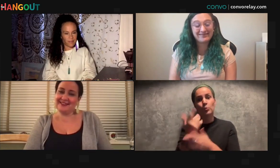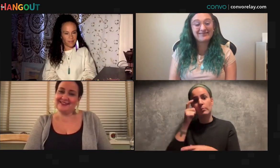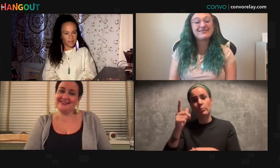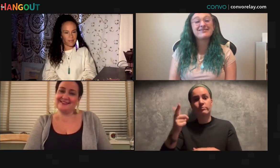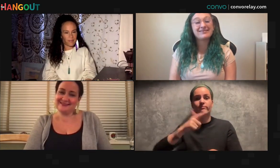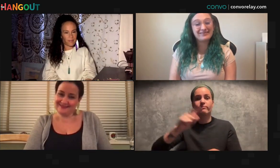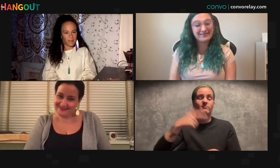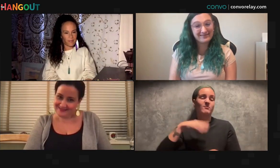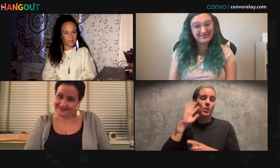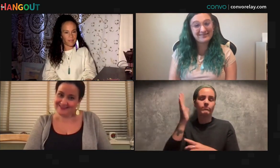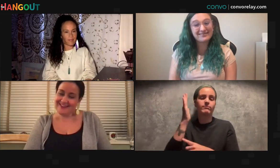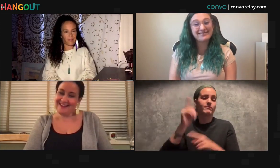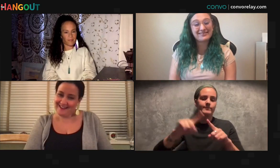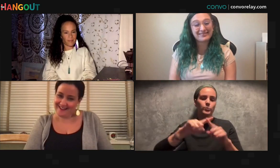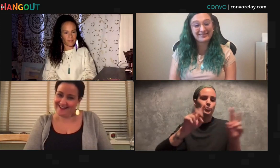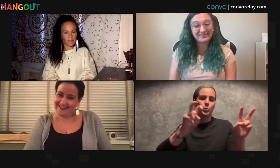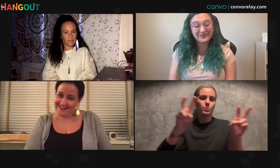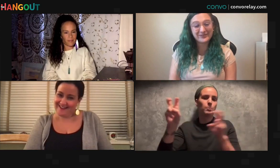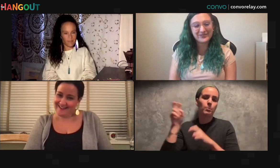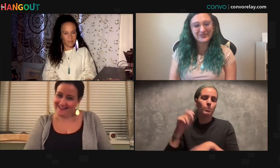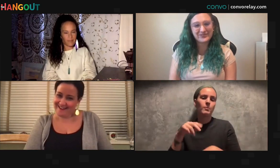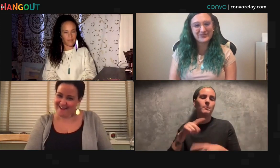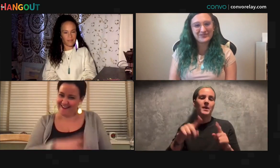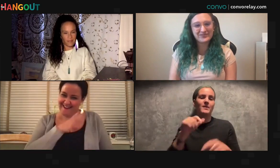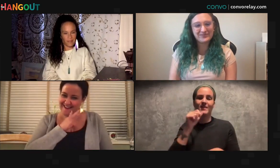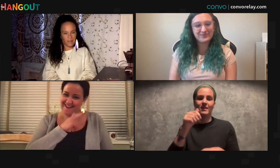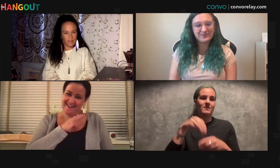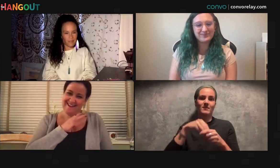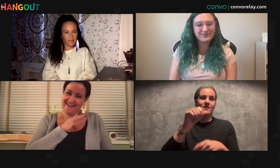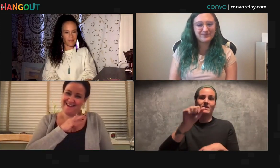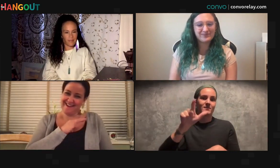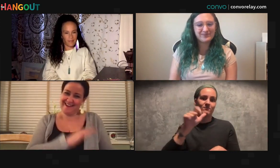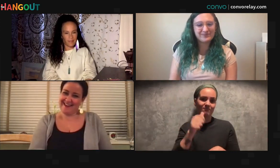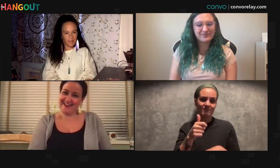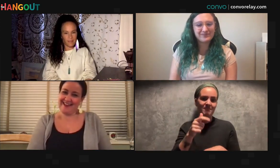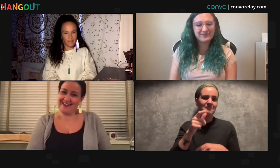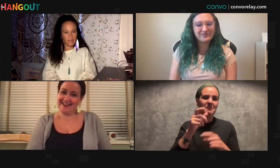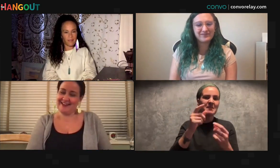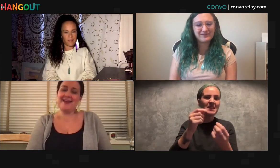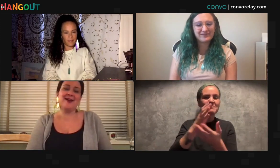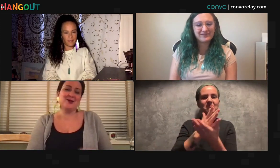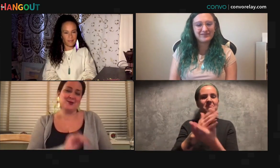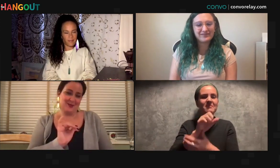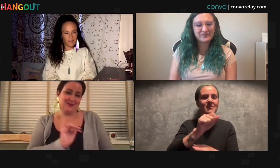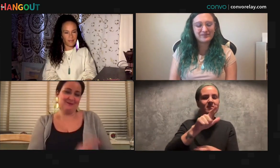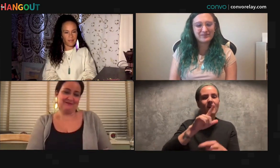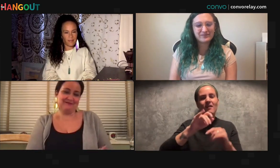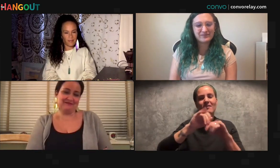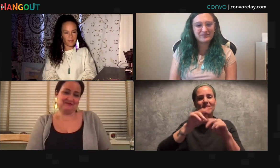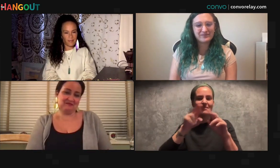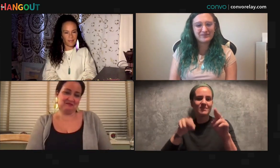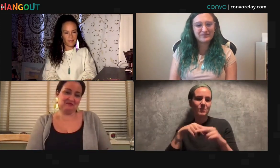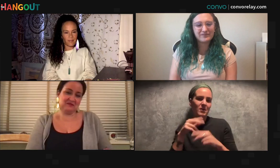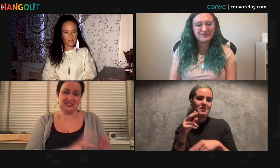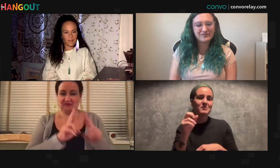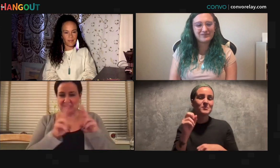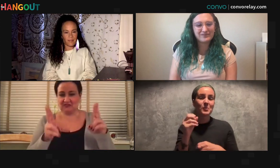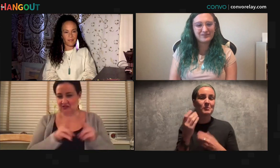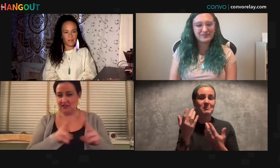sessions every 2 weeks on moons and full moons and half moons. It